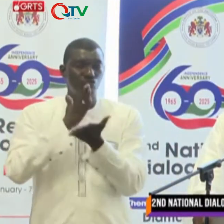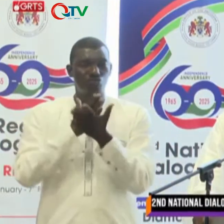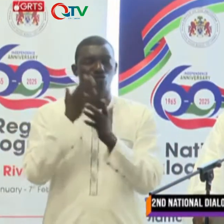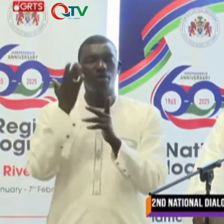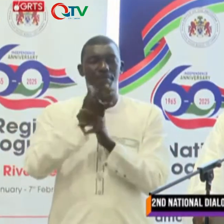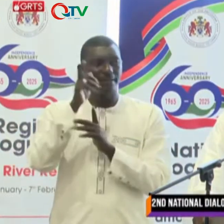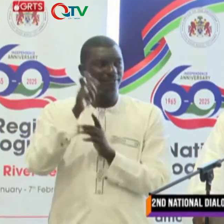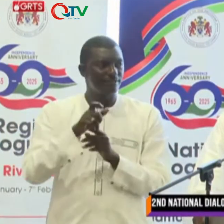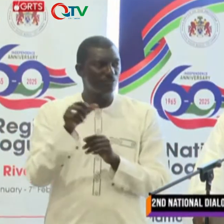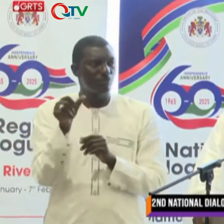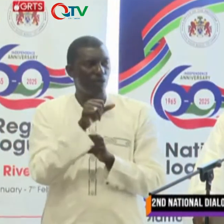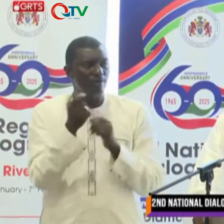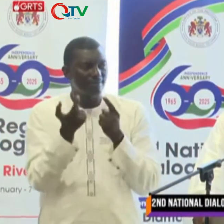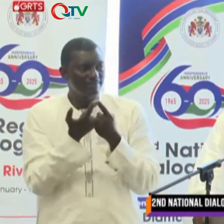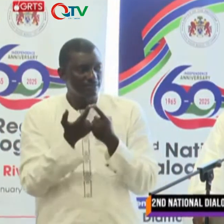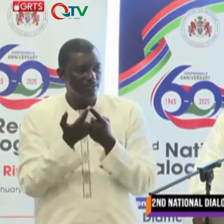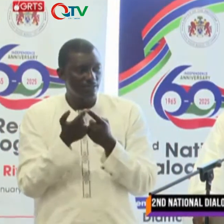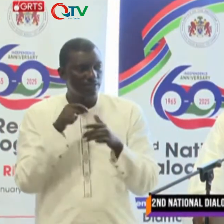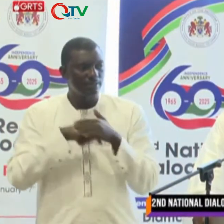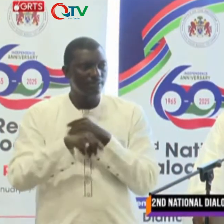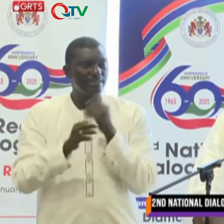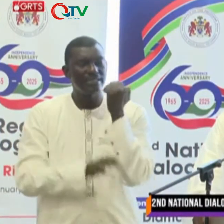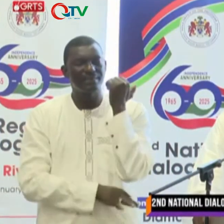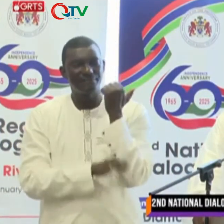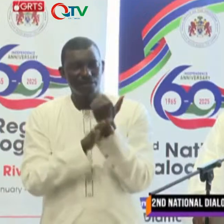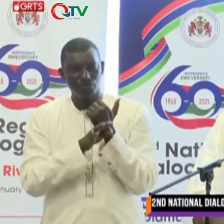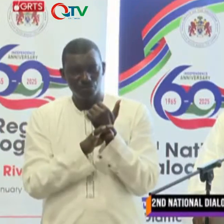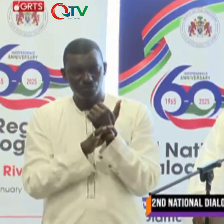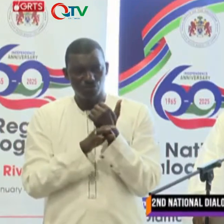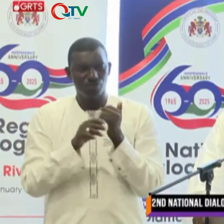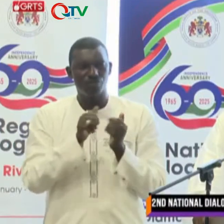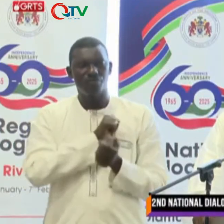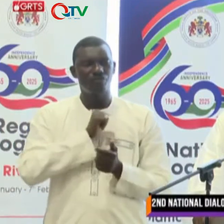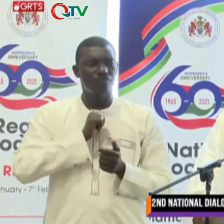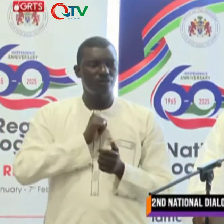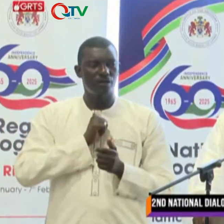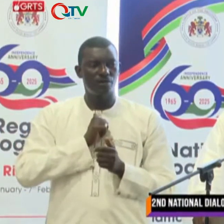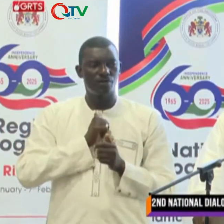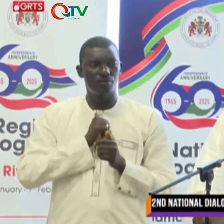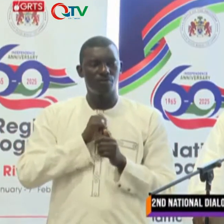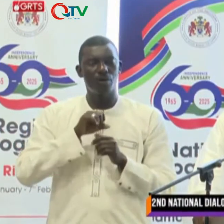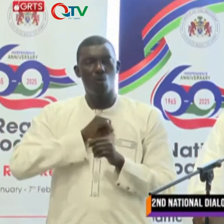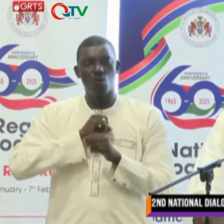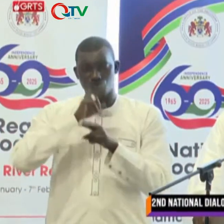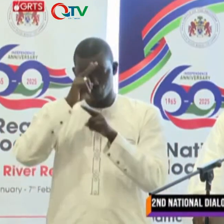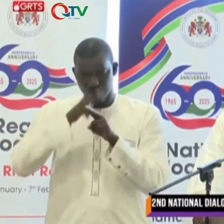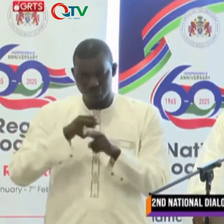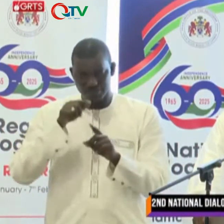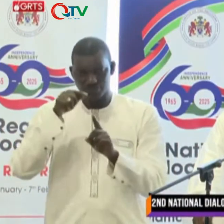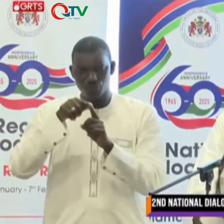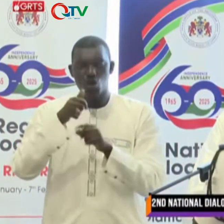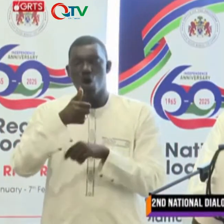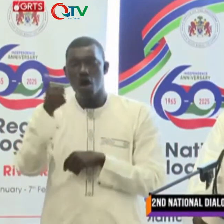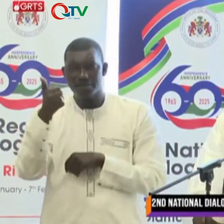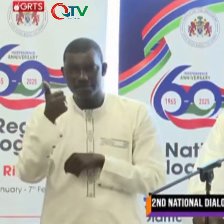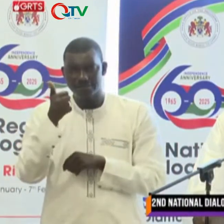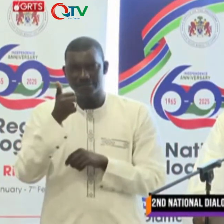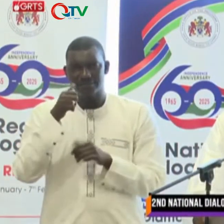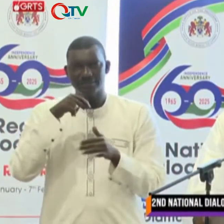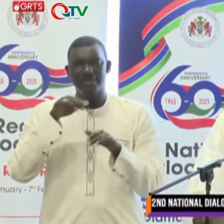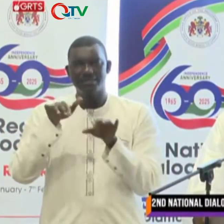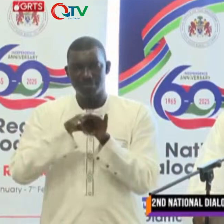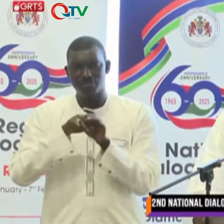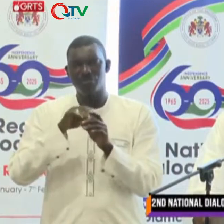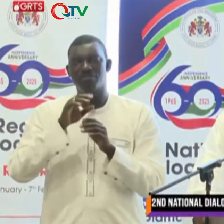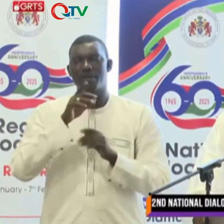another element in the foundation for our profound respect to others, to members of